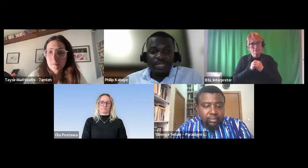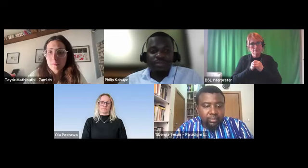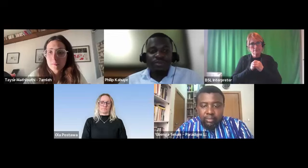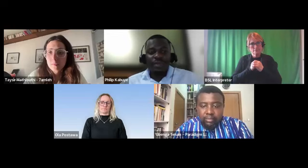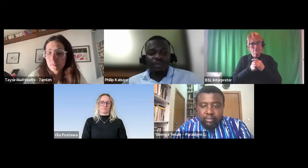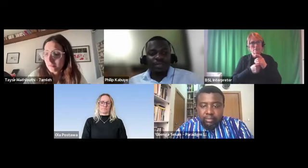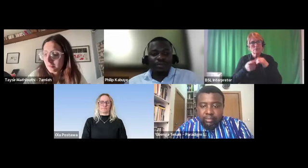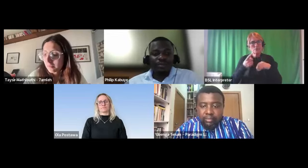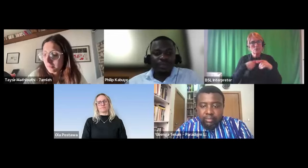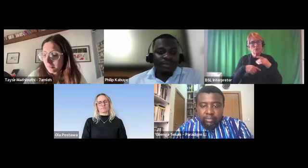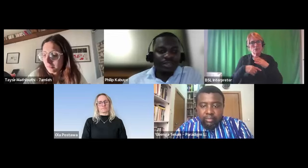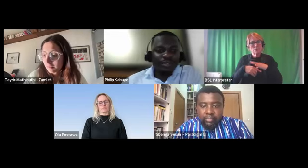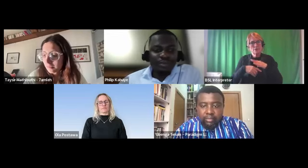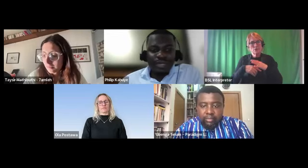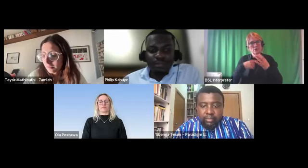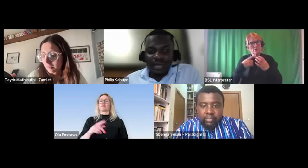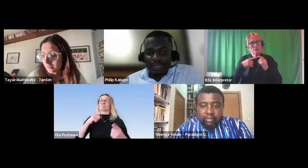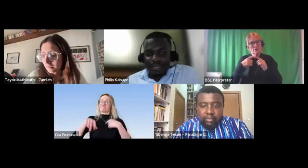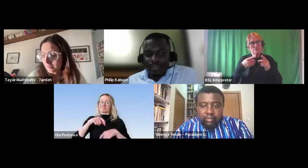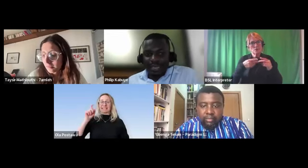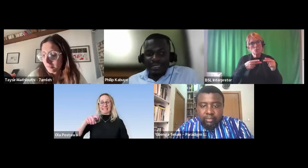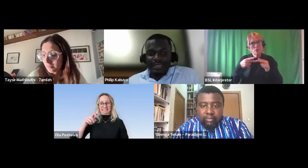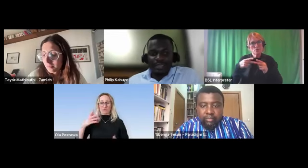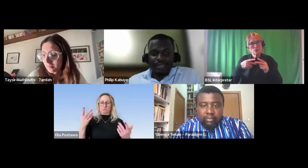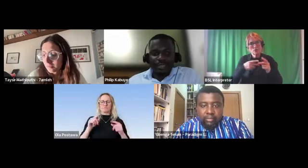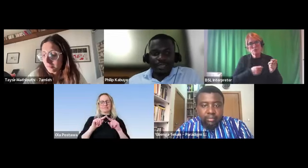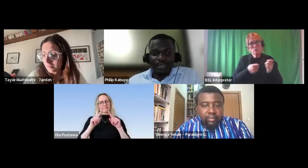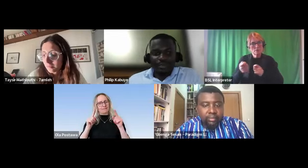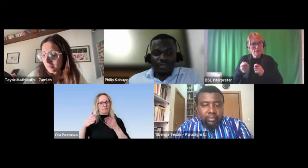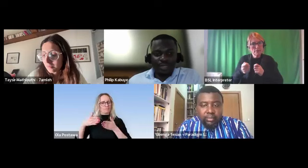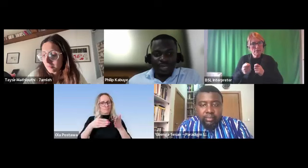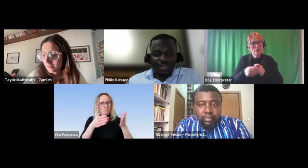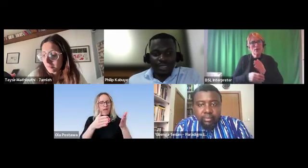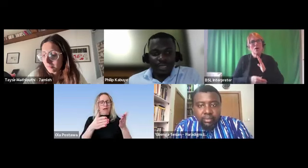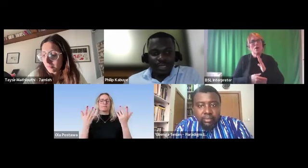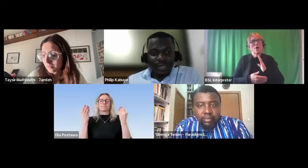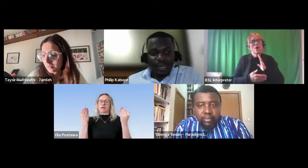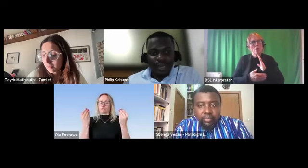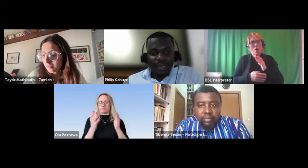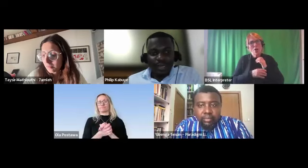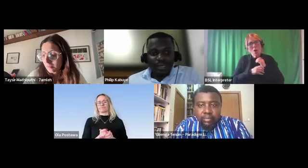I think we need to find ways to bring back loyalty into civil society.